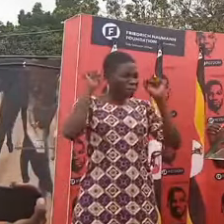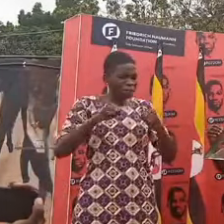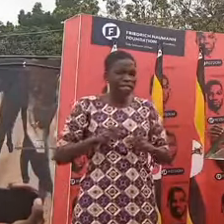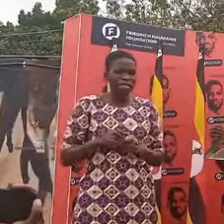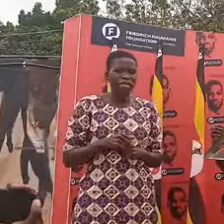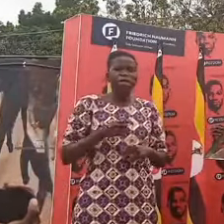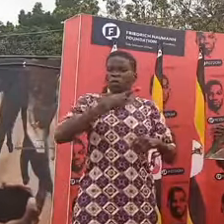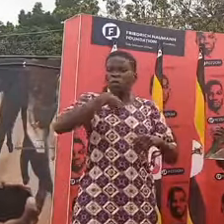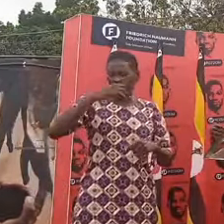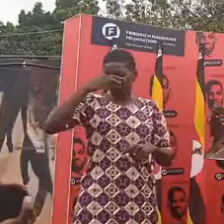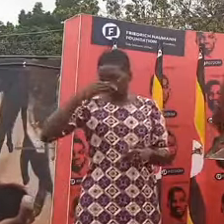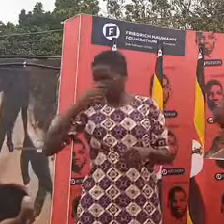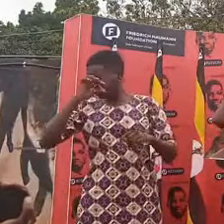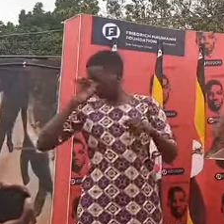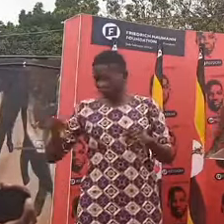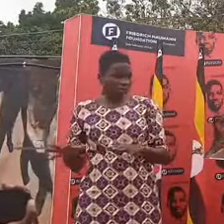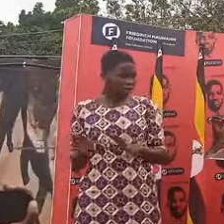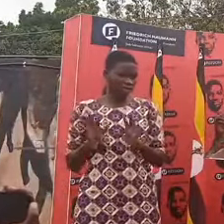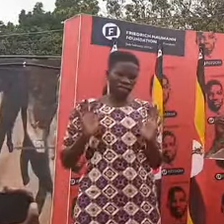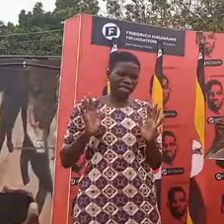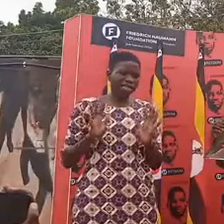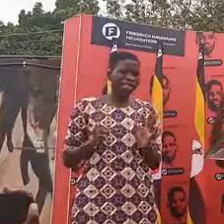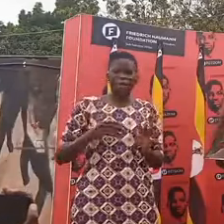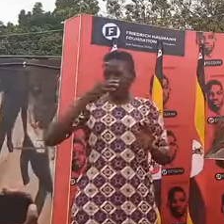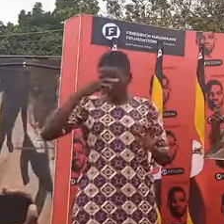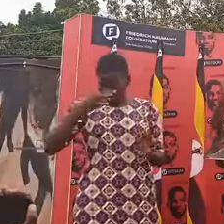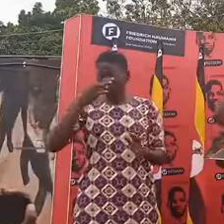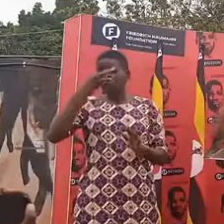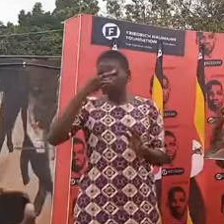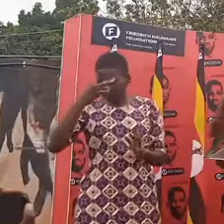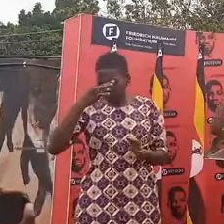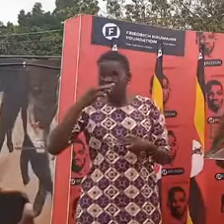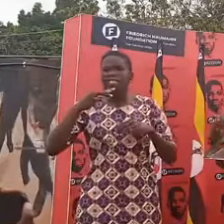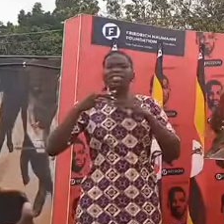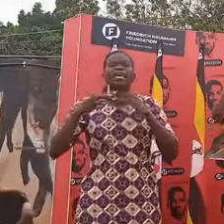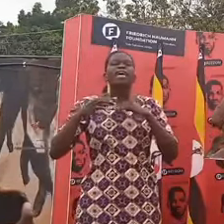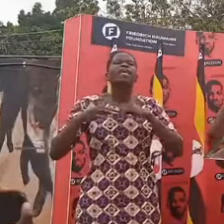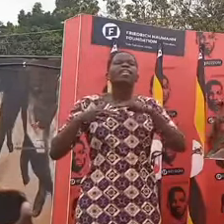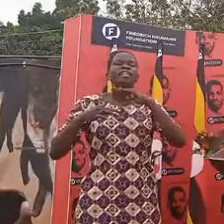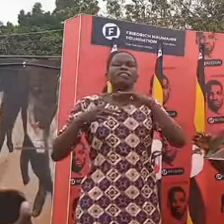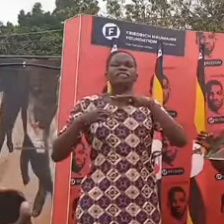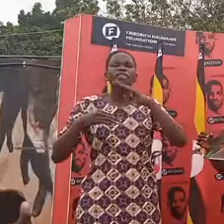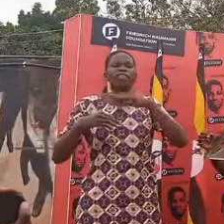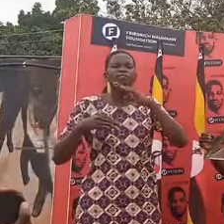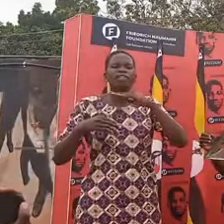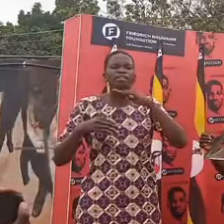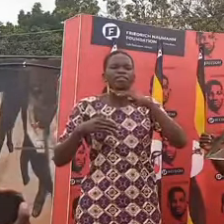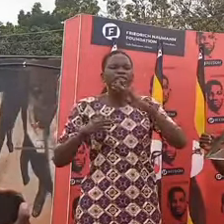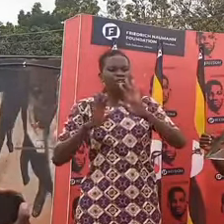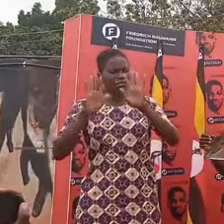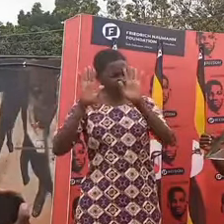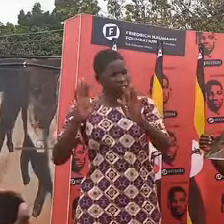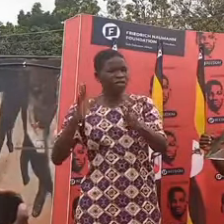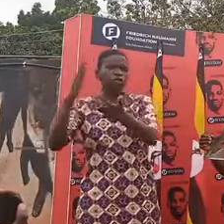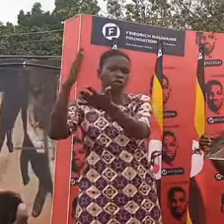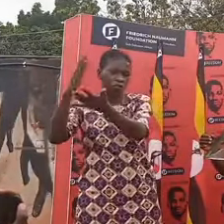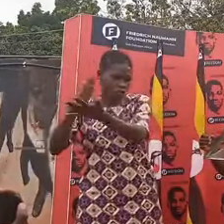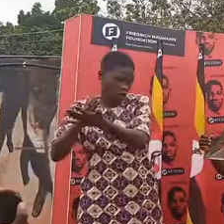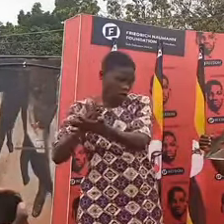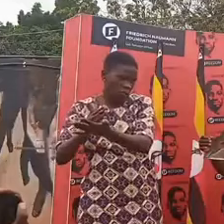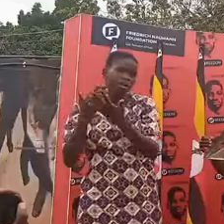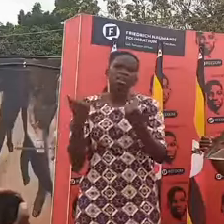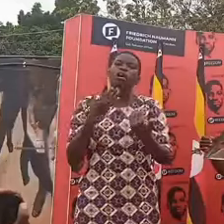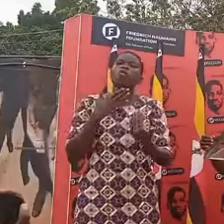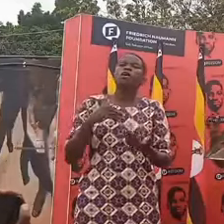sneezed. And our sneezing is saying enough is enough, stop it. We want a new